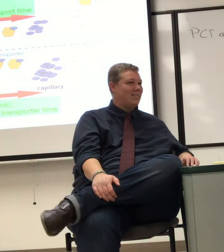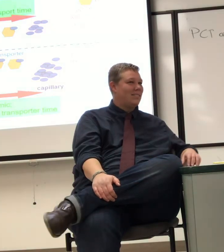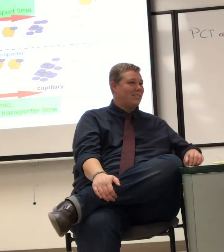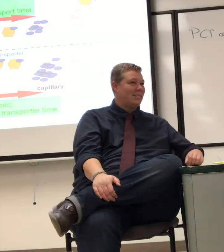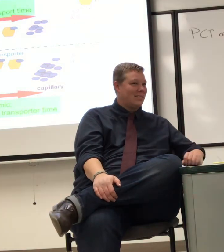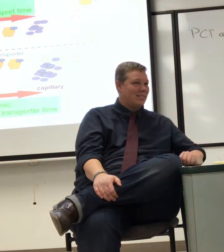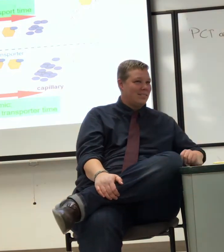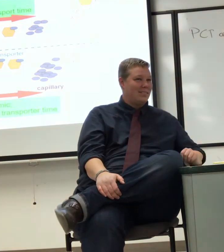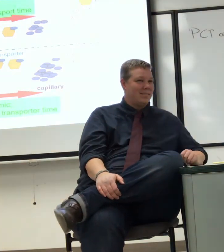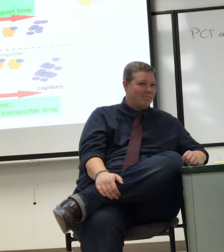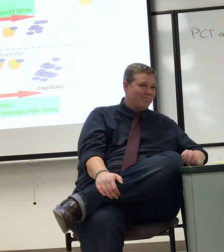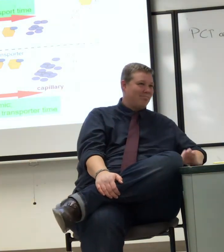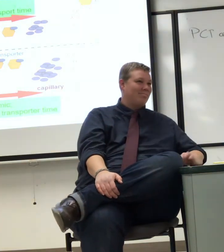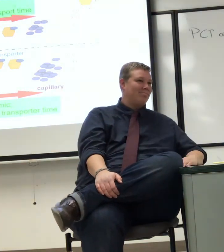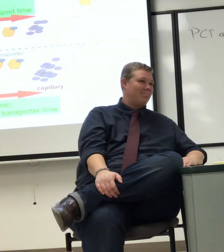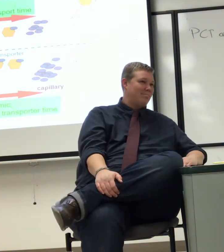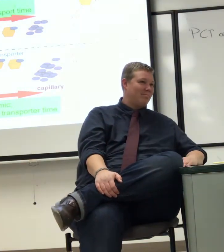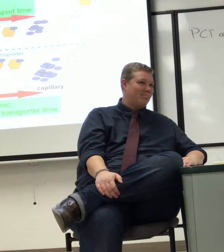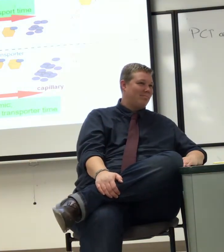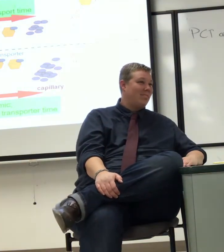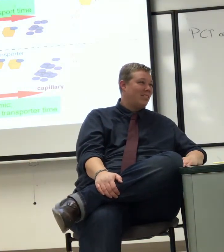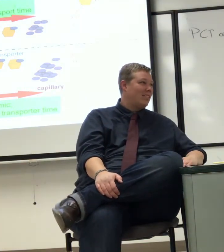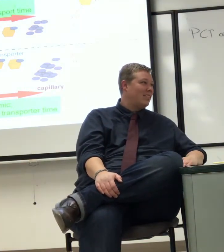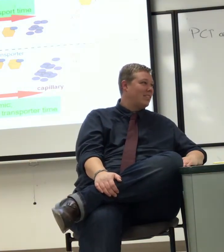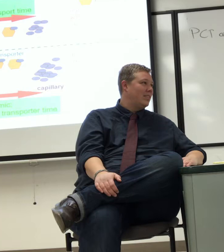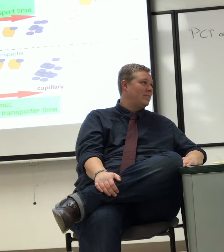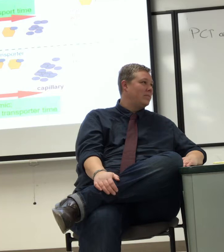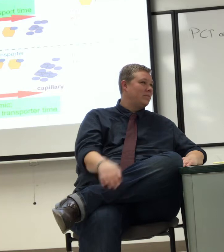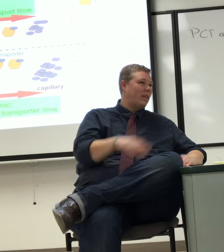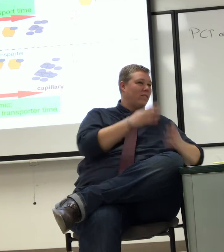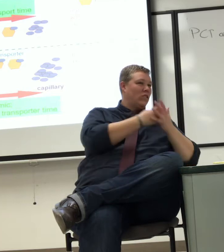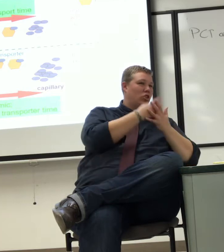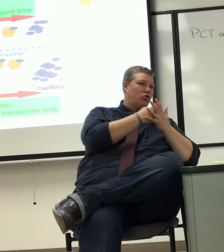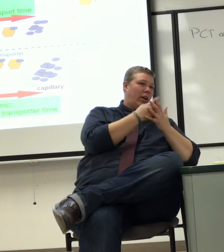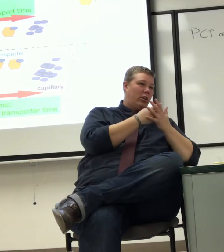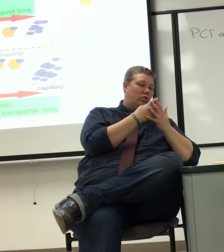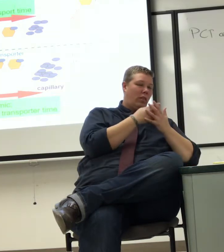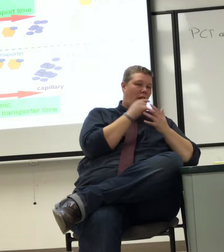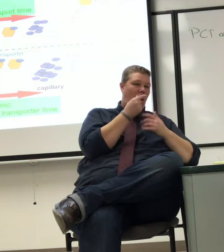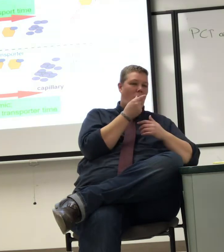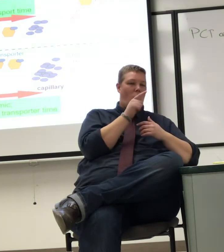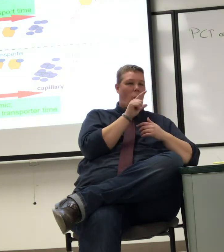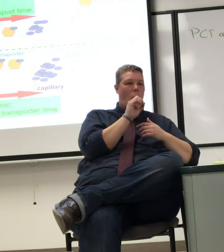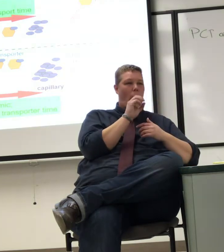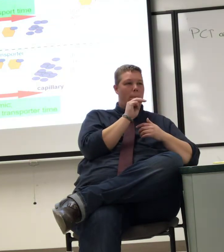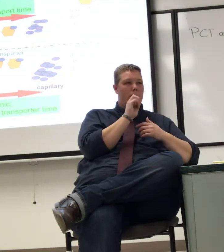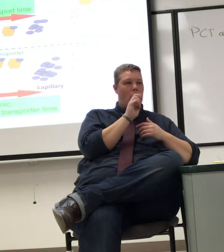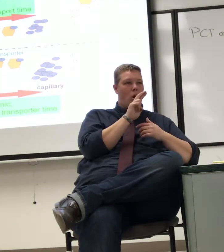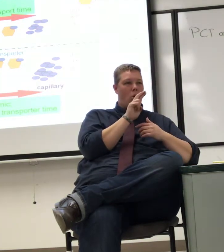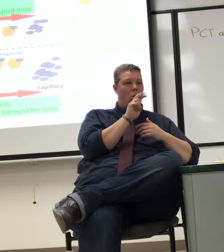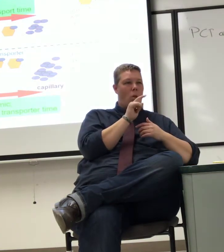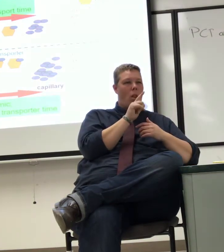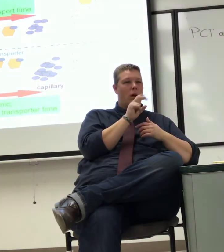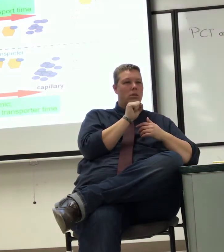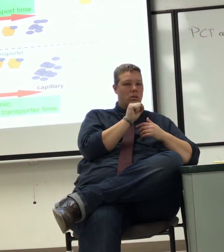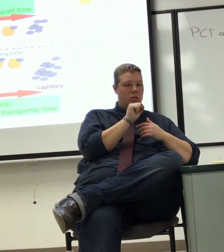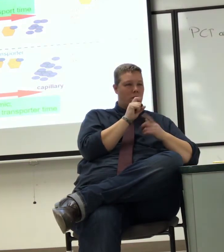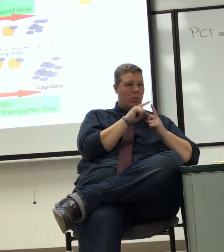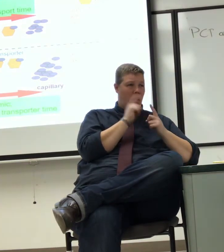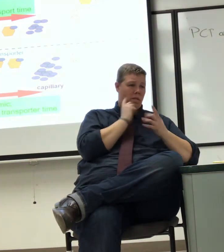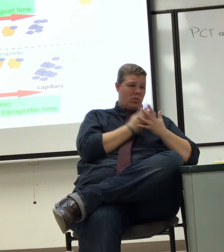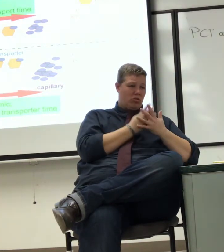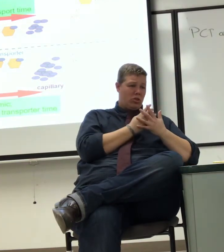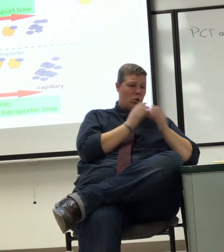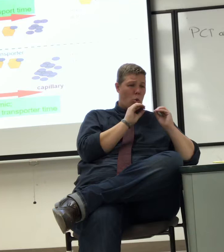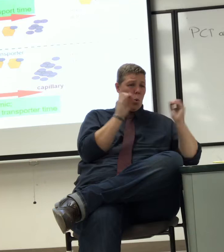However, the function of the glomerulus is filtration. Filtration as a process, it has no limits. You can filter